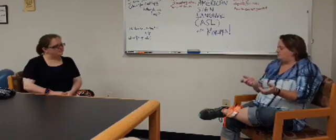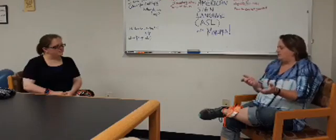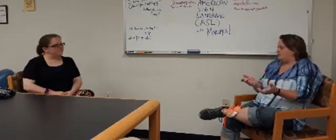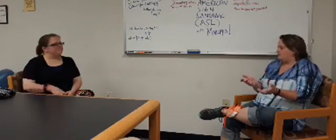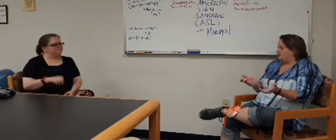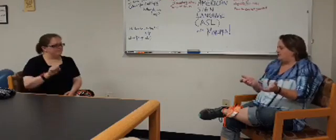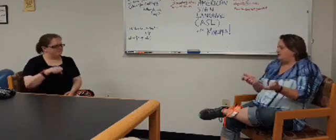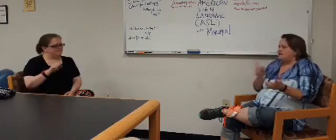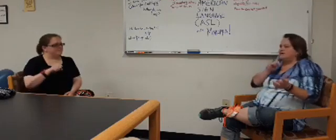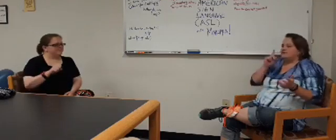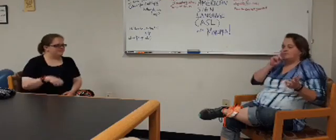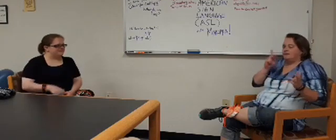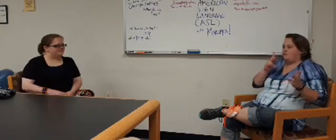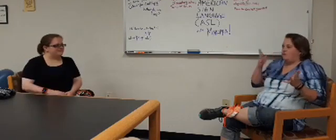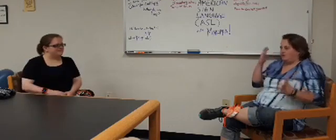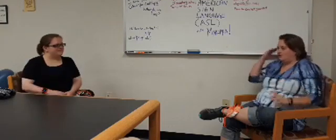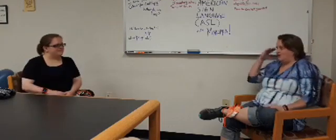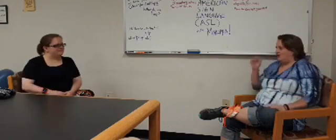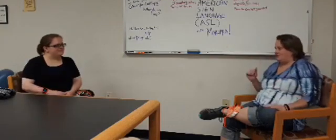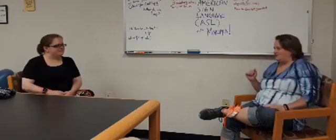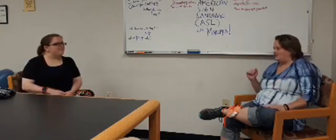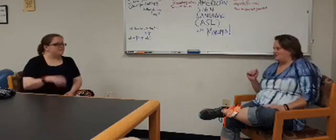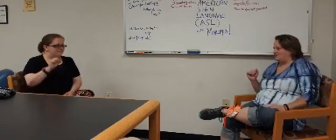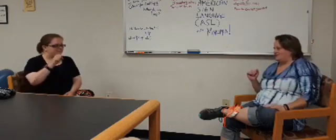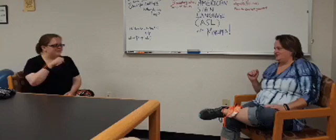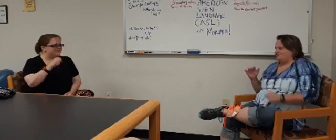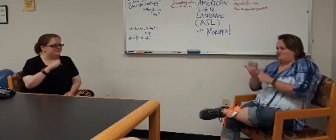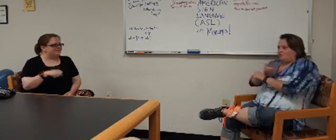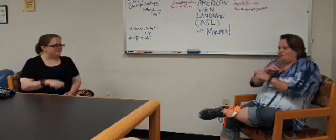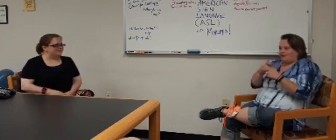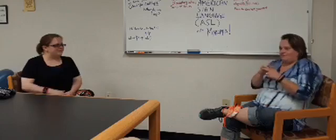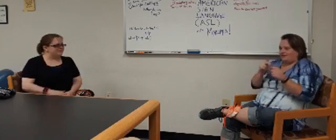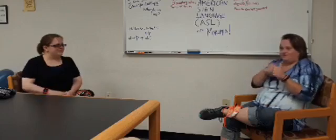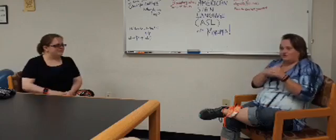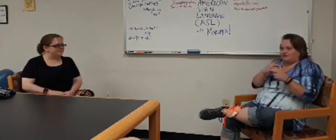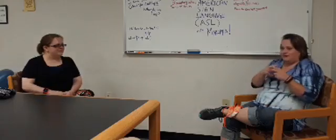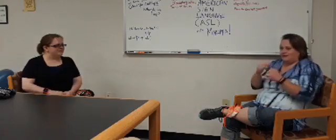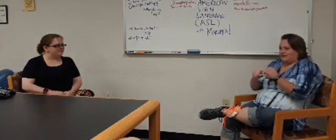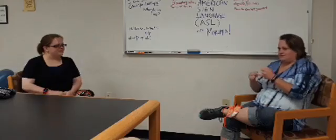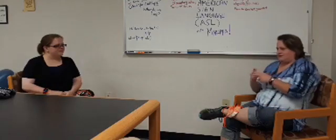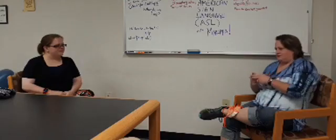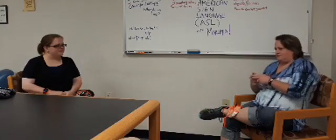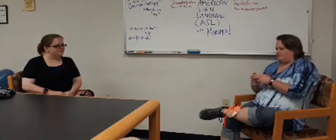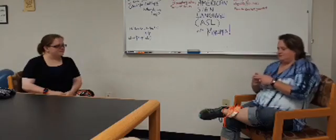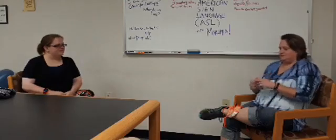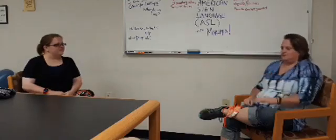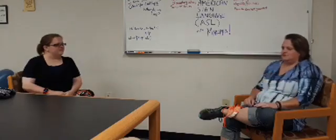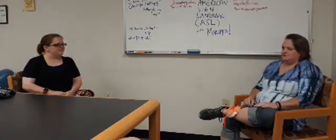You know, that people want to know full name, like first name or last name.